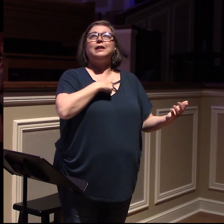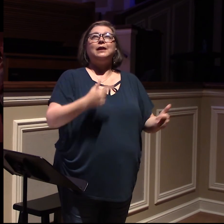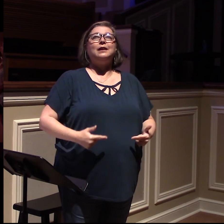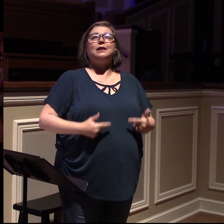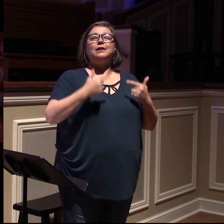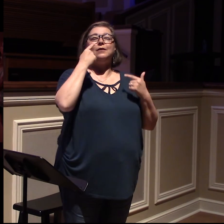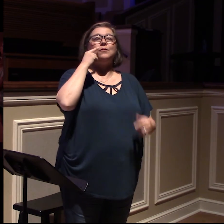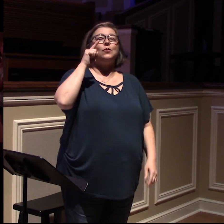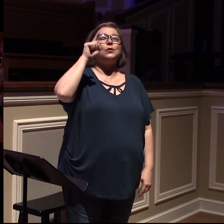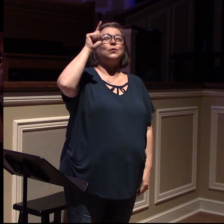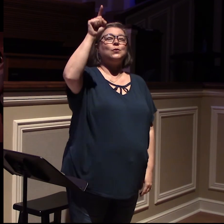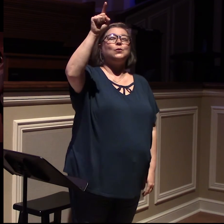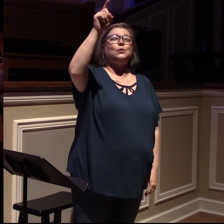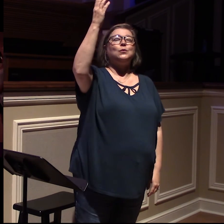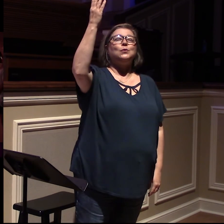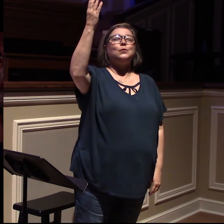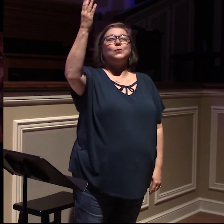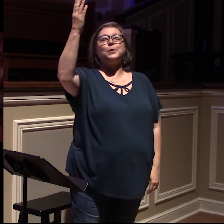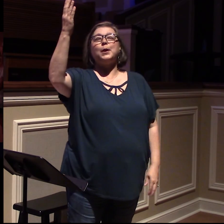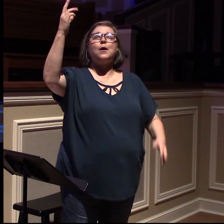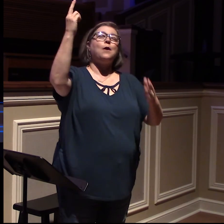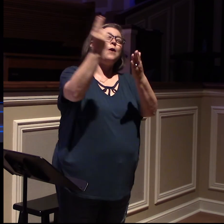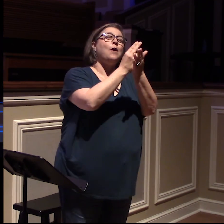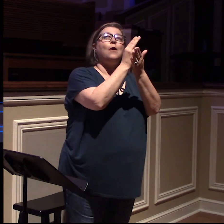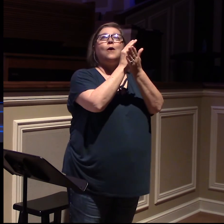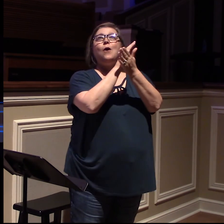We live for you. Let's sing holy.